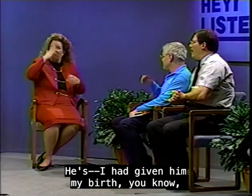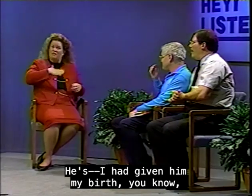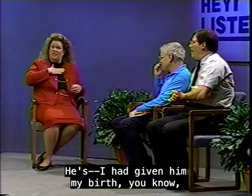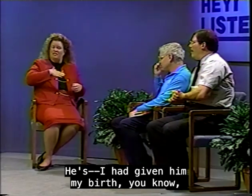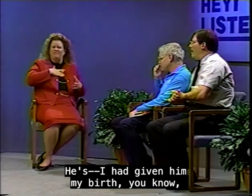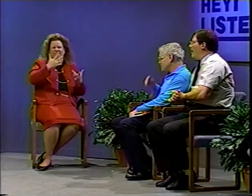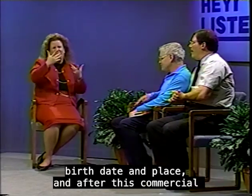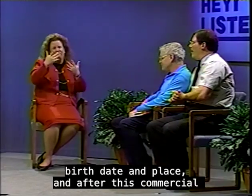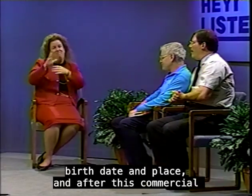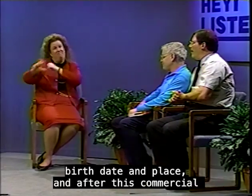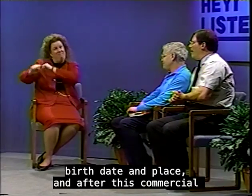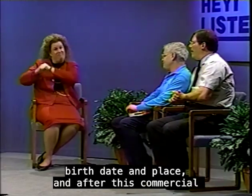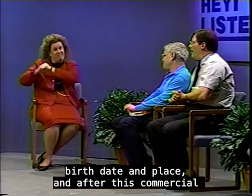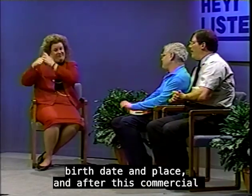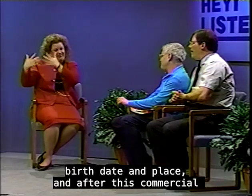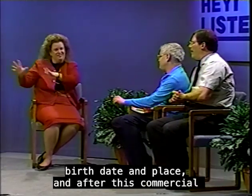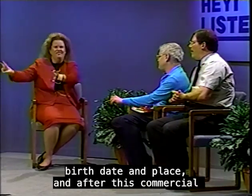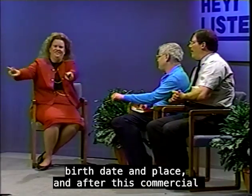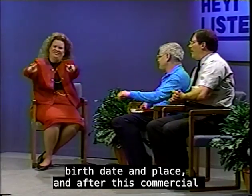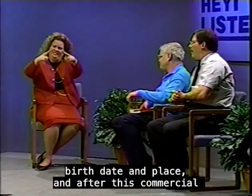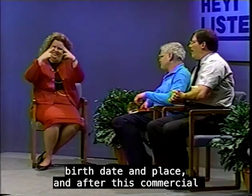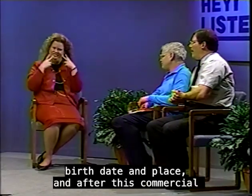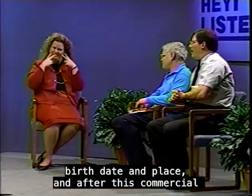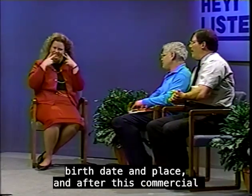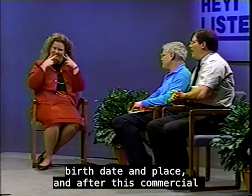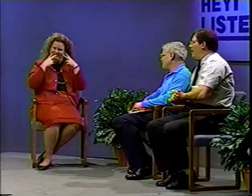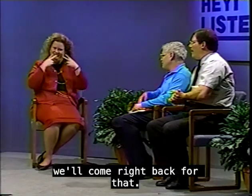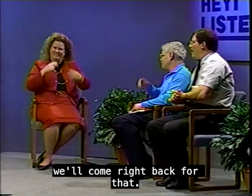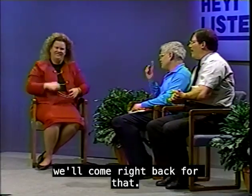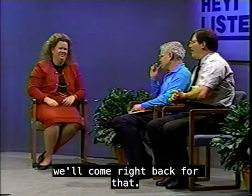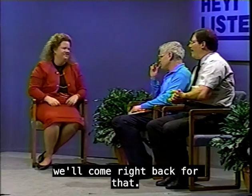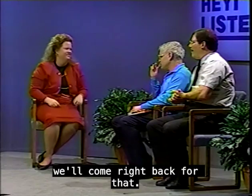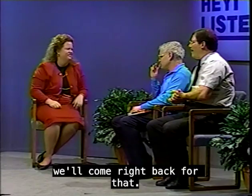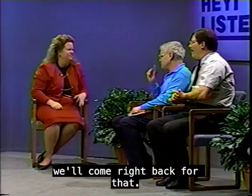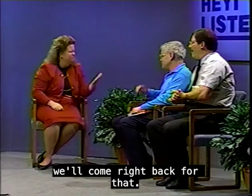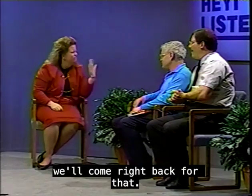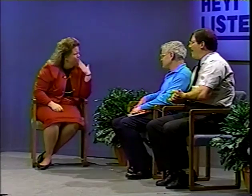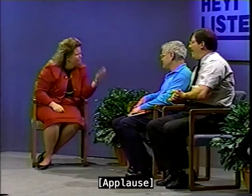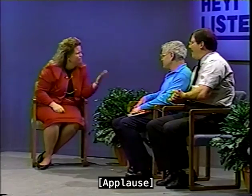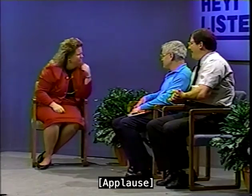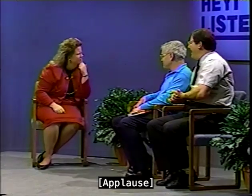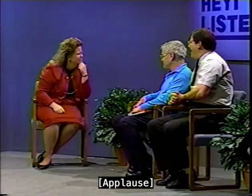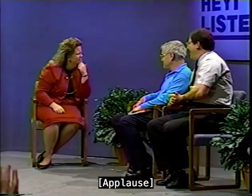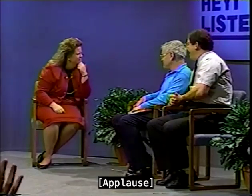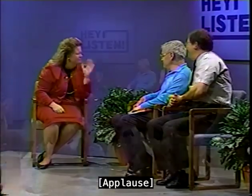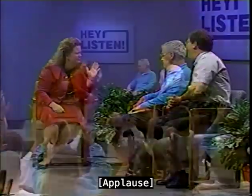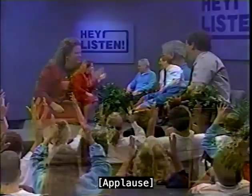birth date and place, and after this commercial break, we'll come right back for that.